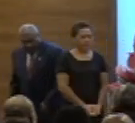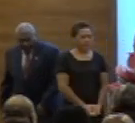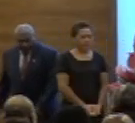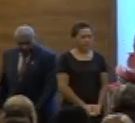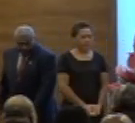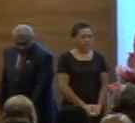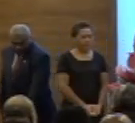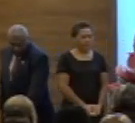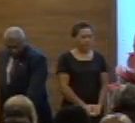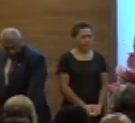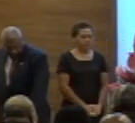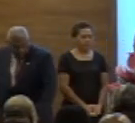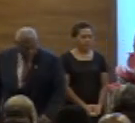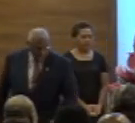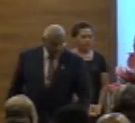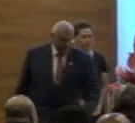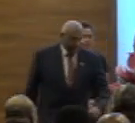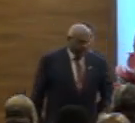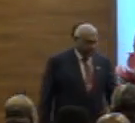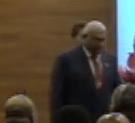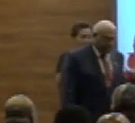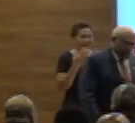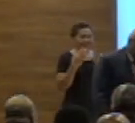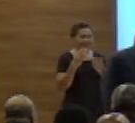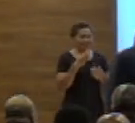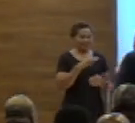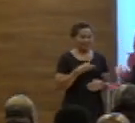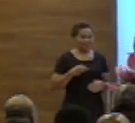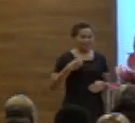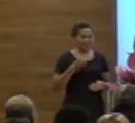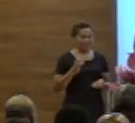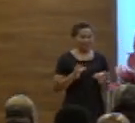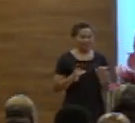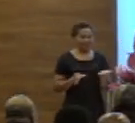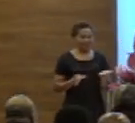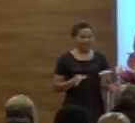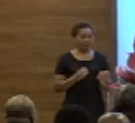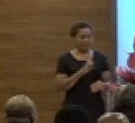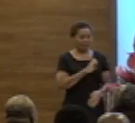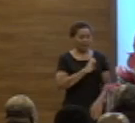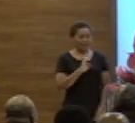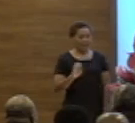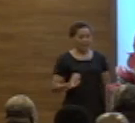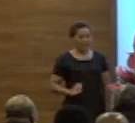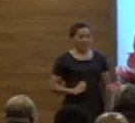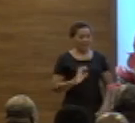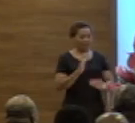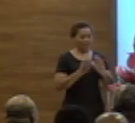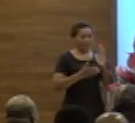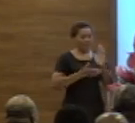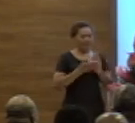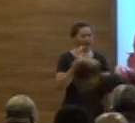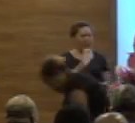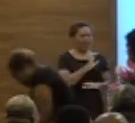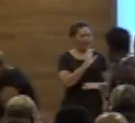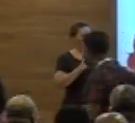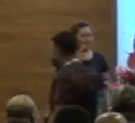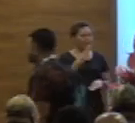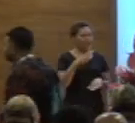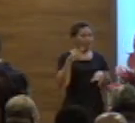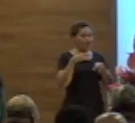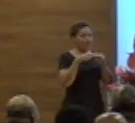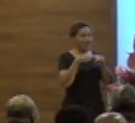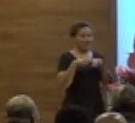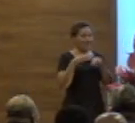Thank you, Honourable Minister. So I also have the distinct honour to invite His Excellency, the Australian High Commissioner to Fiji, His